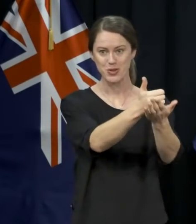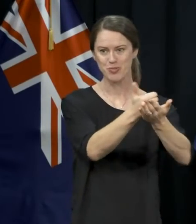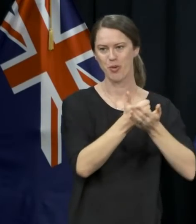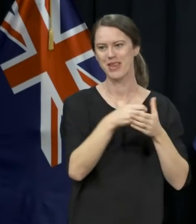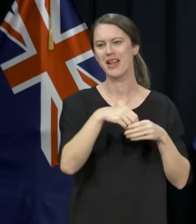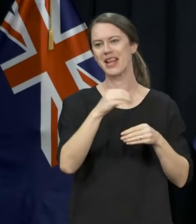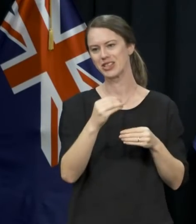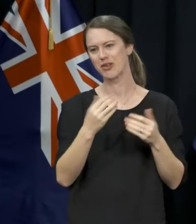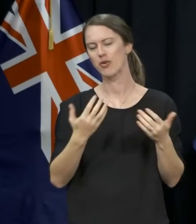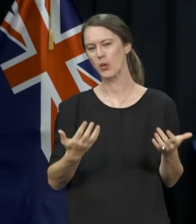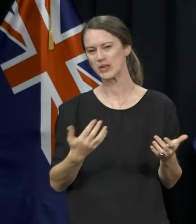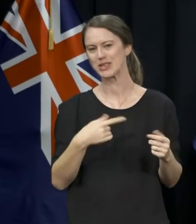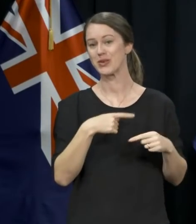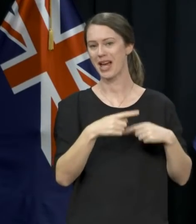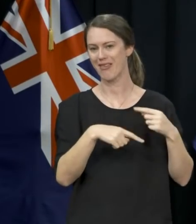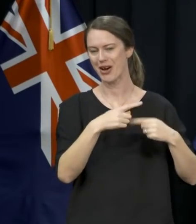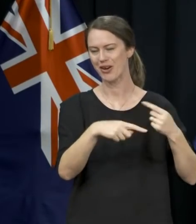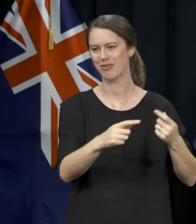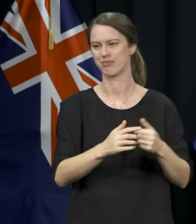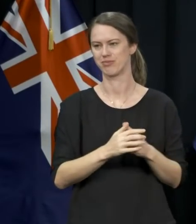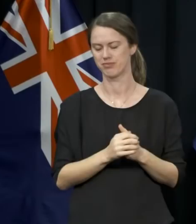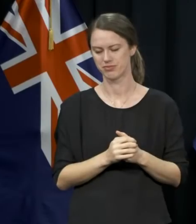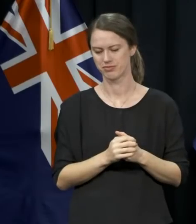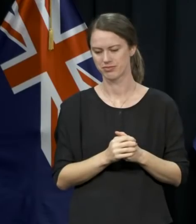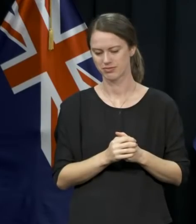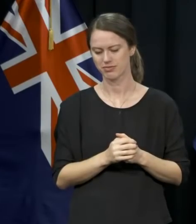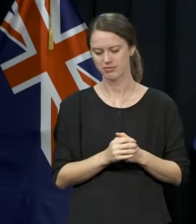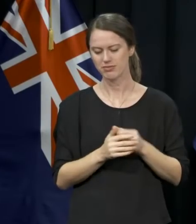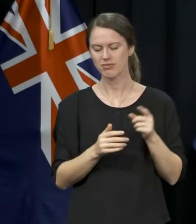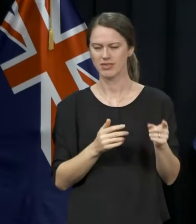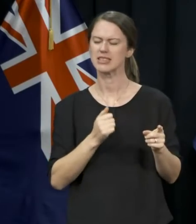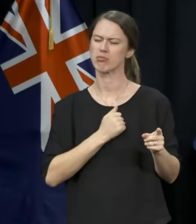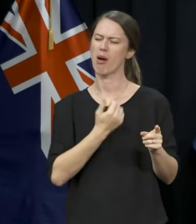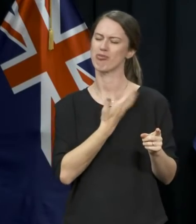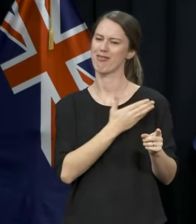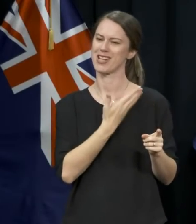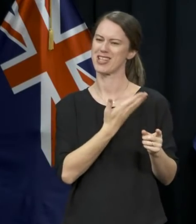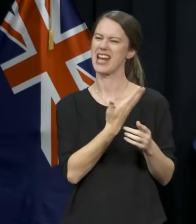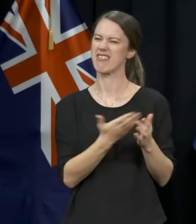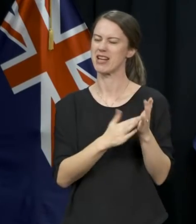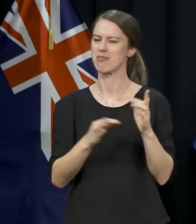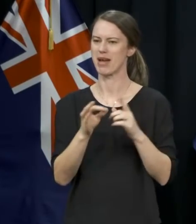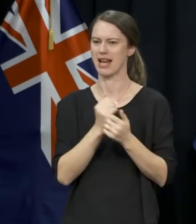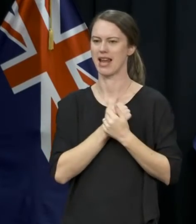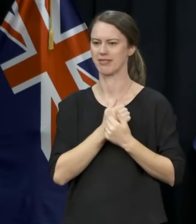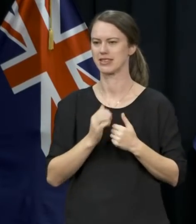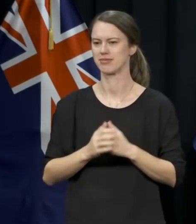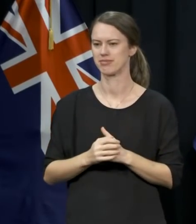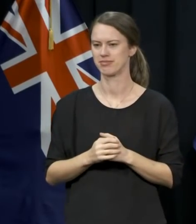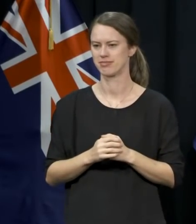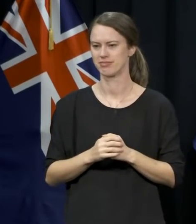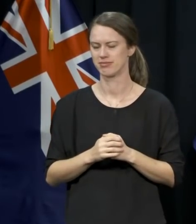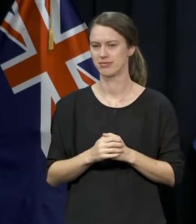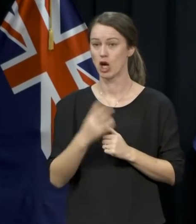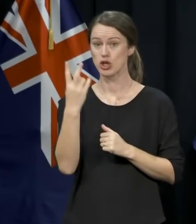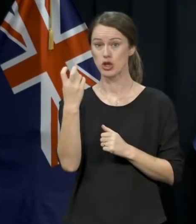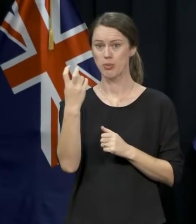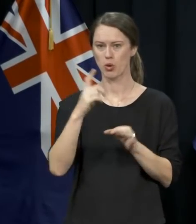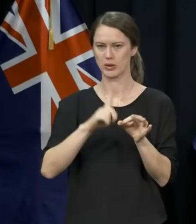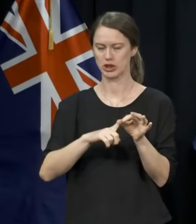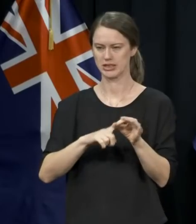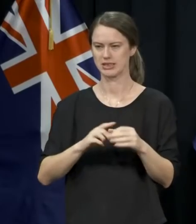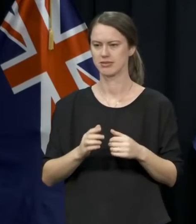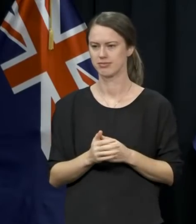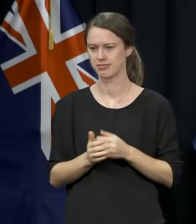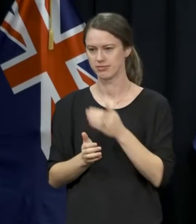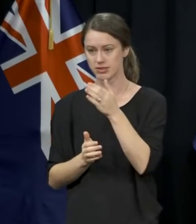election, of course, to carry on in that role. And that is a real privilege that every MP in this place will acknowledge. Are you staying in Cabinet?